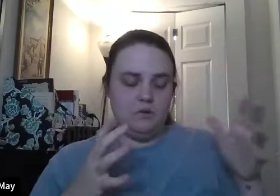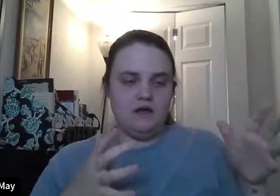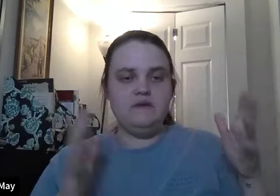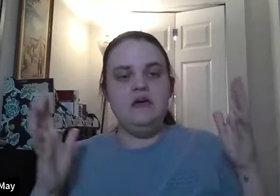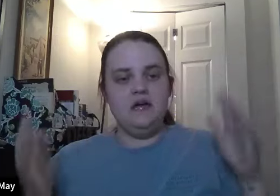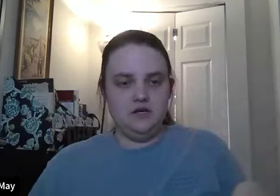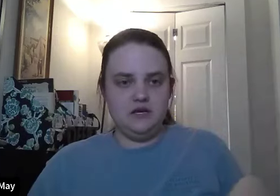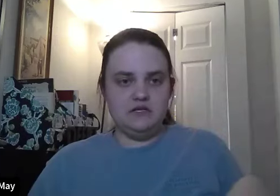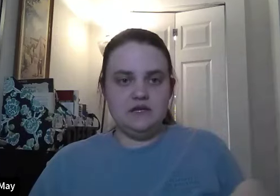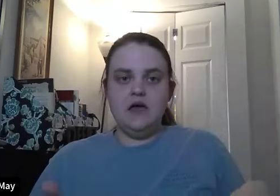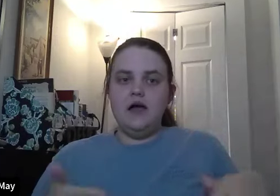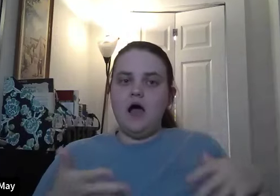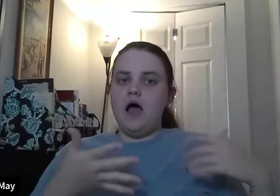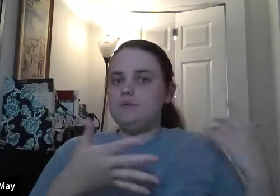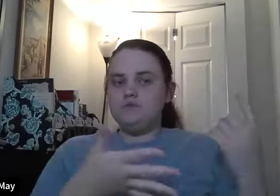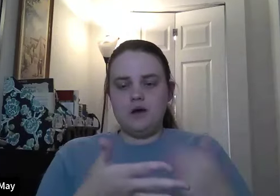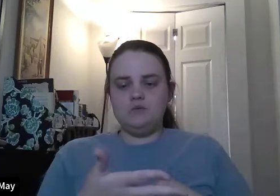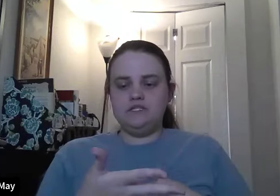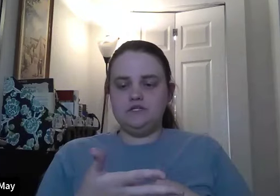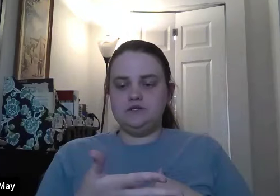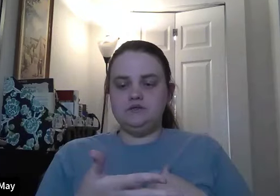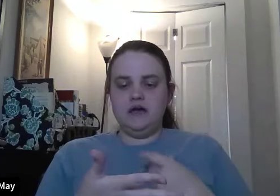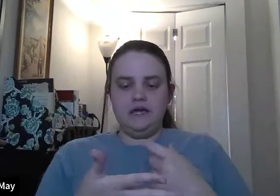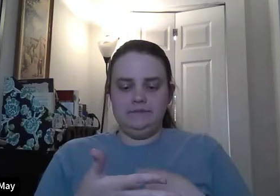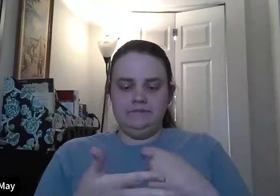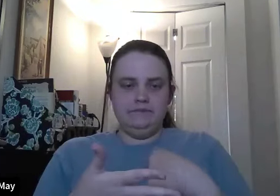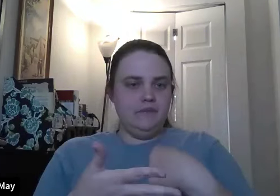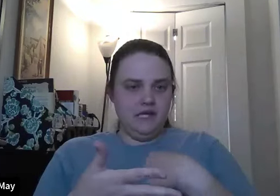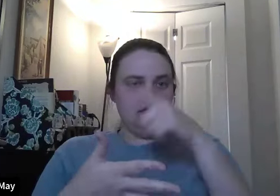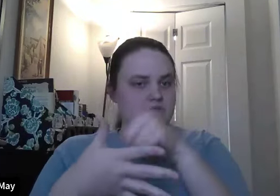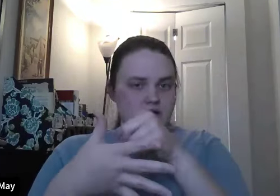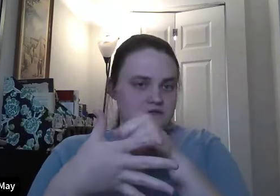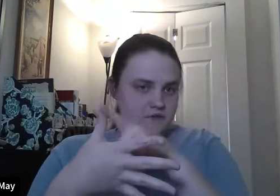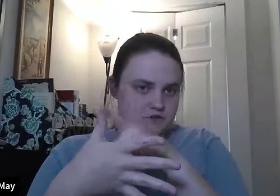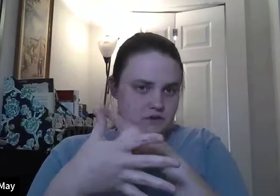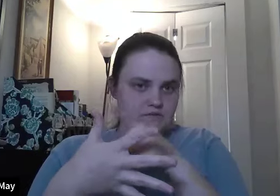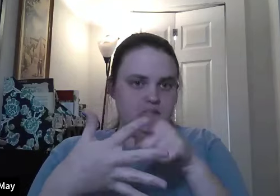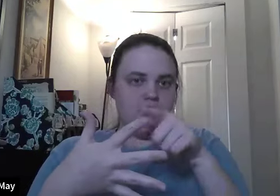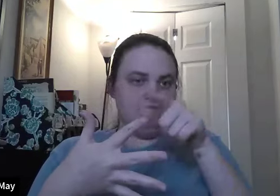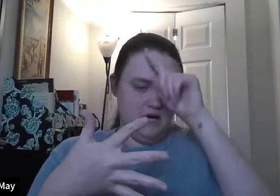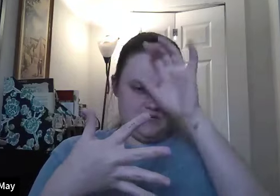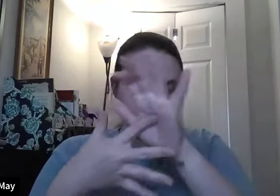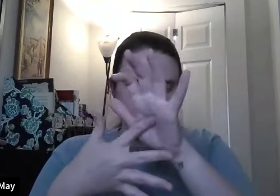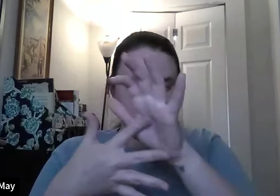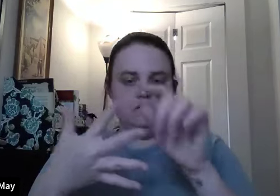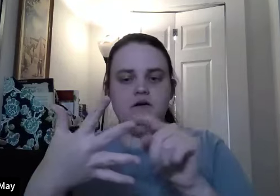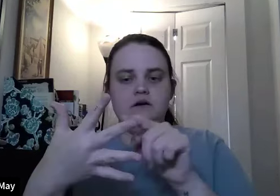wife and your kids. I would probably do like me as the first one, then my husband here, and